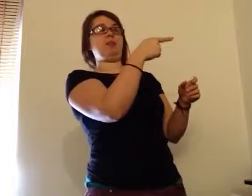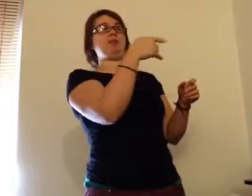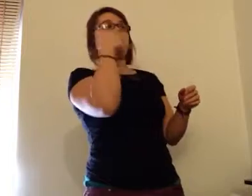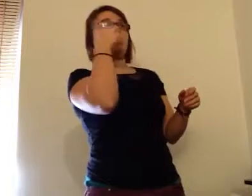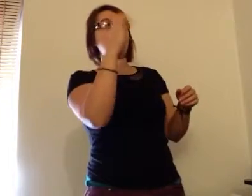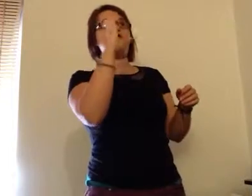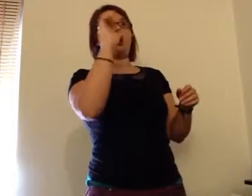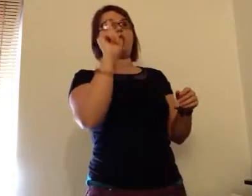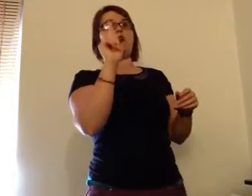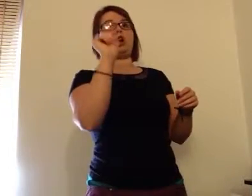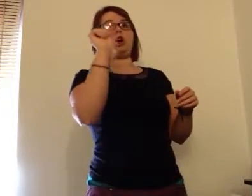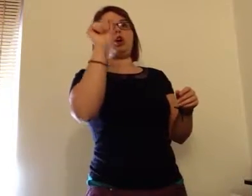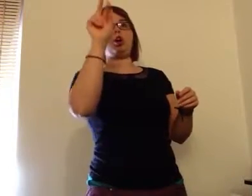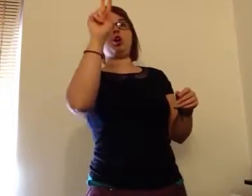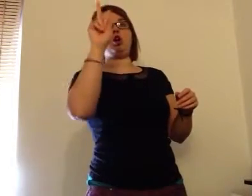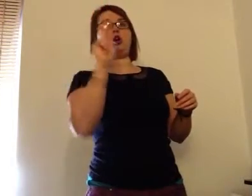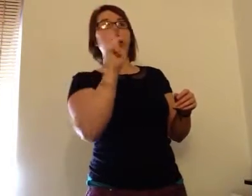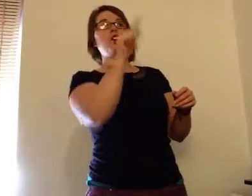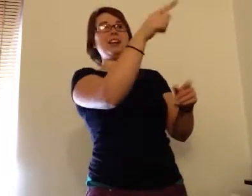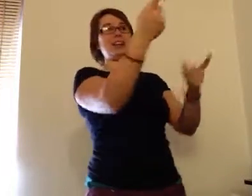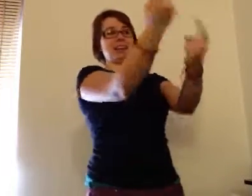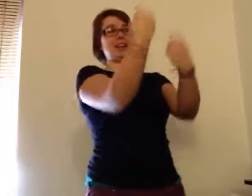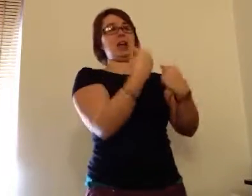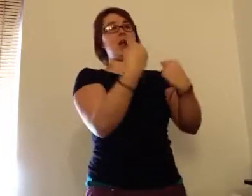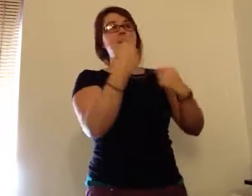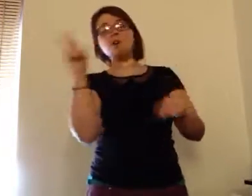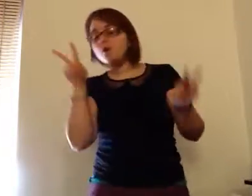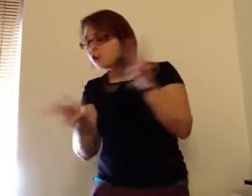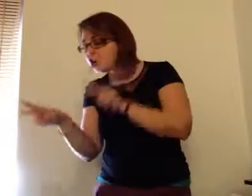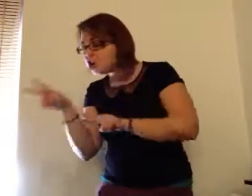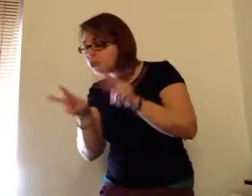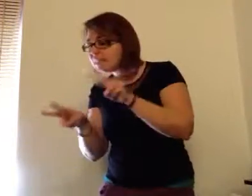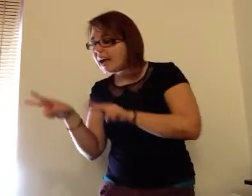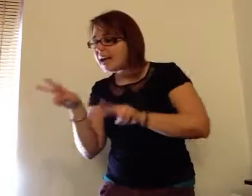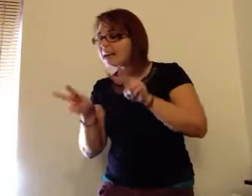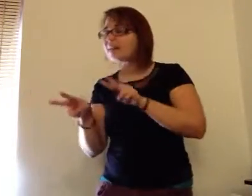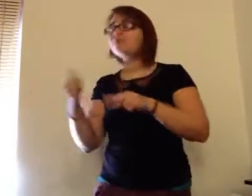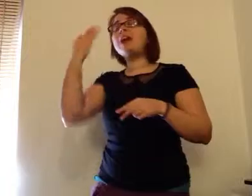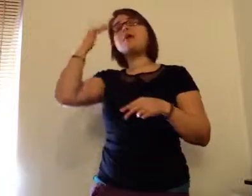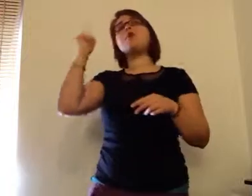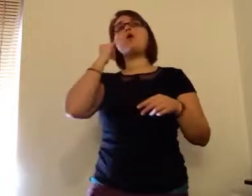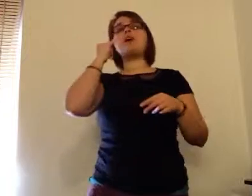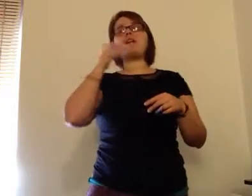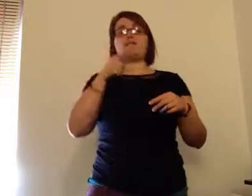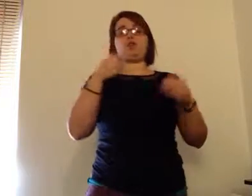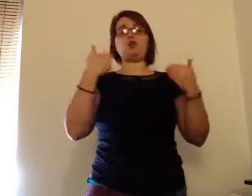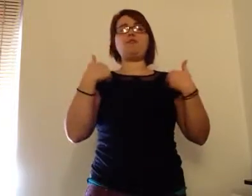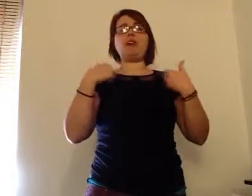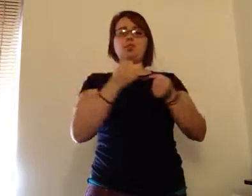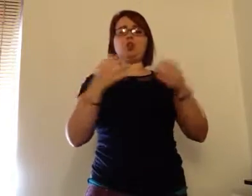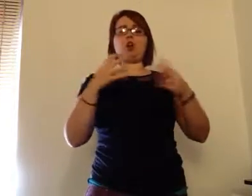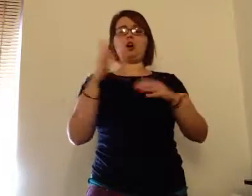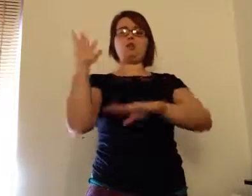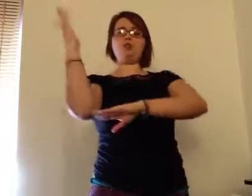looked at it. I don't know if any of you have had a lot of trees around your house.